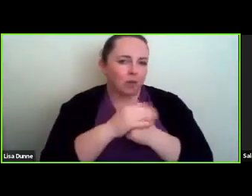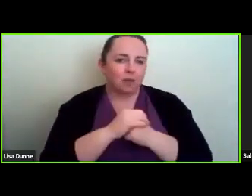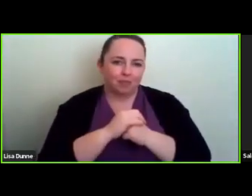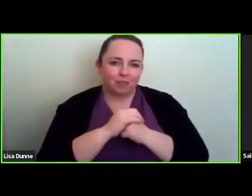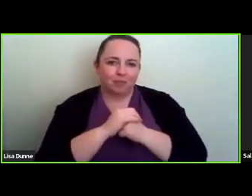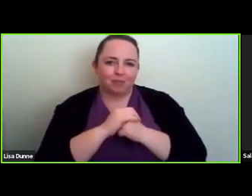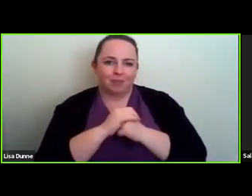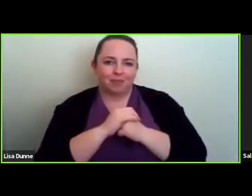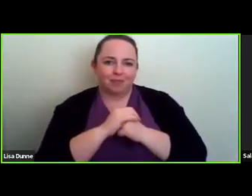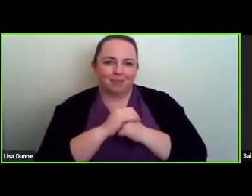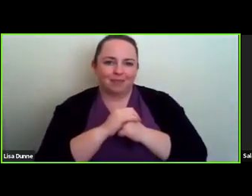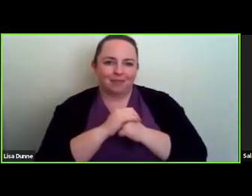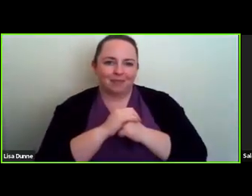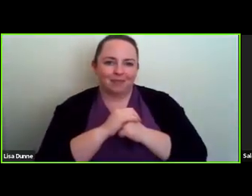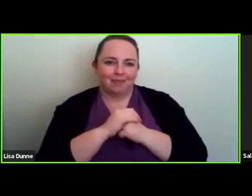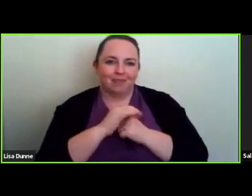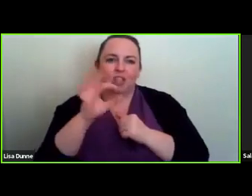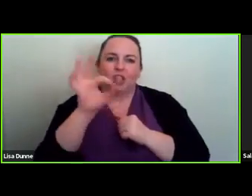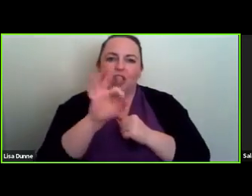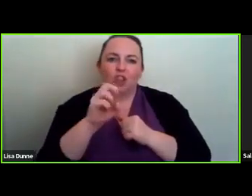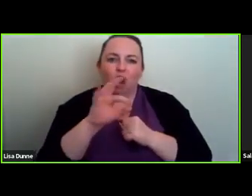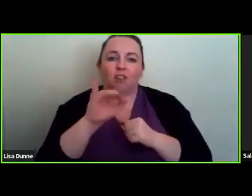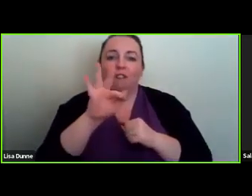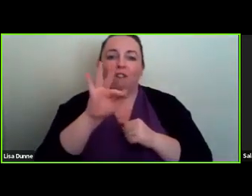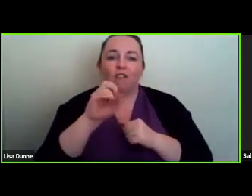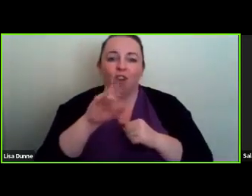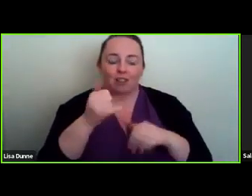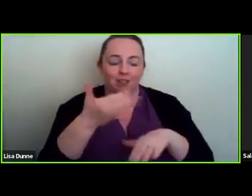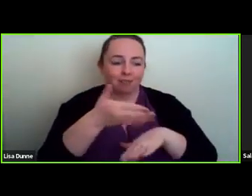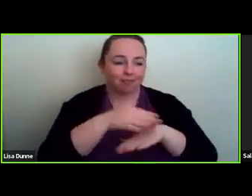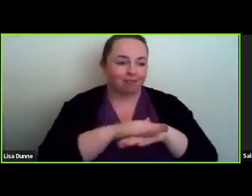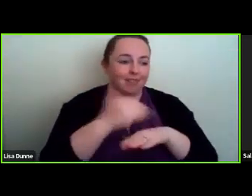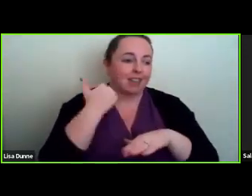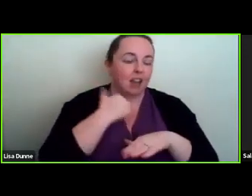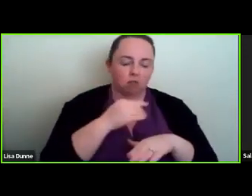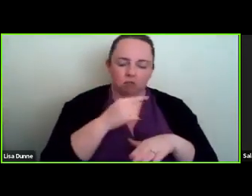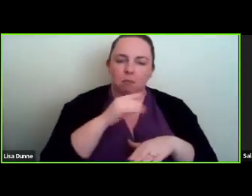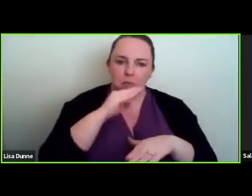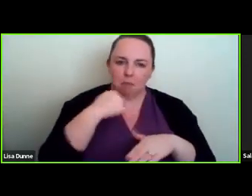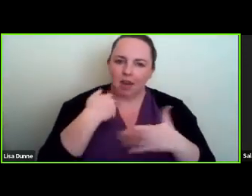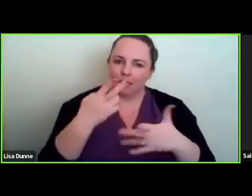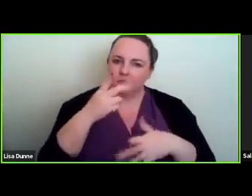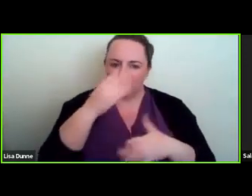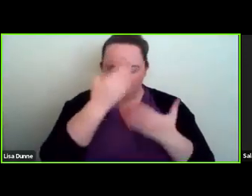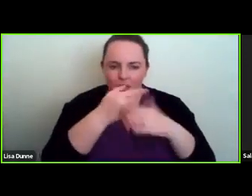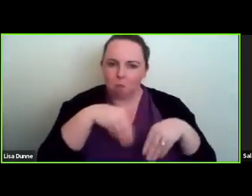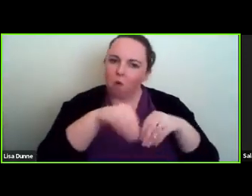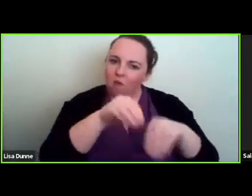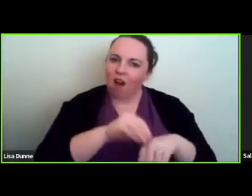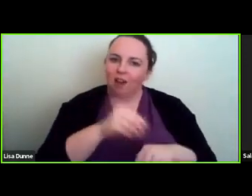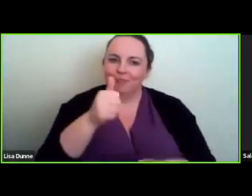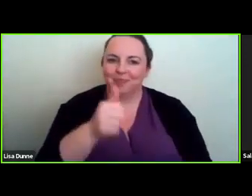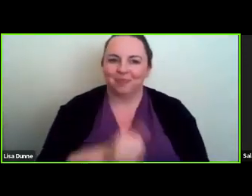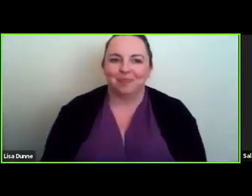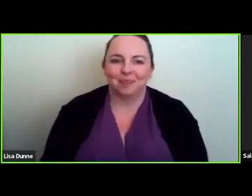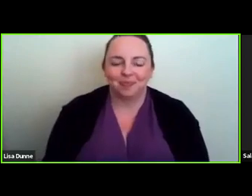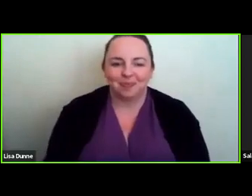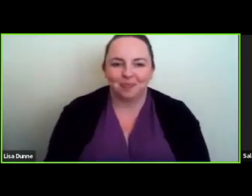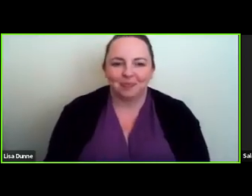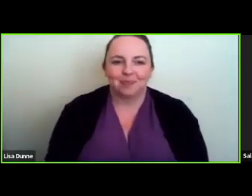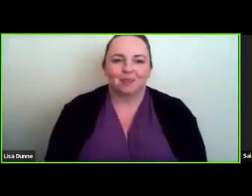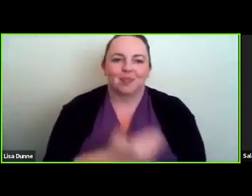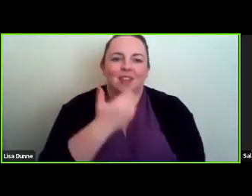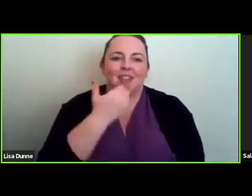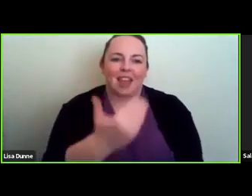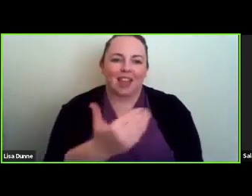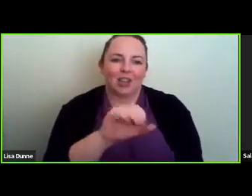Floyd killing is calling us to be able to look into this and we move forward. Thank you. Thank you very much, Salome. I